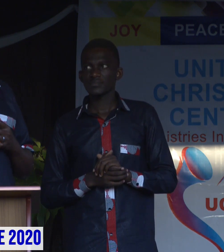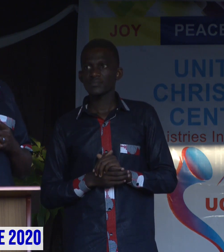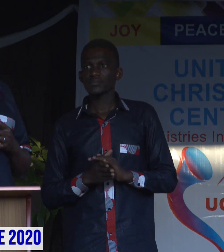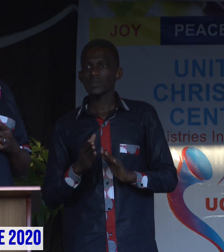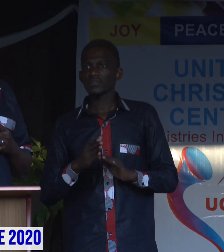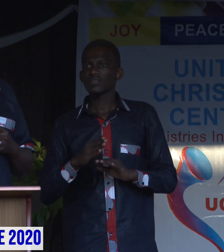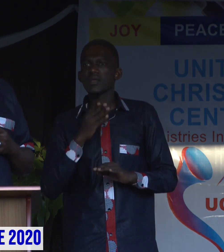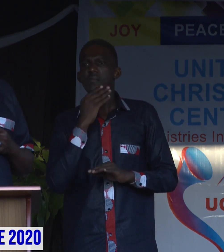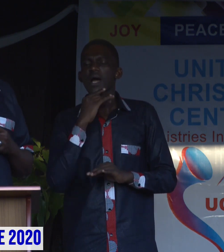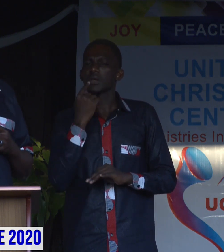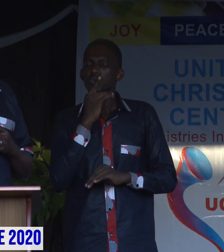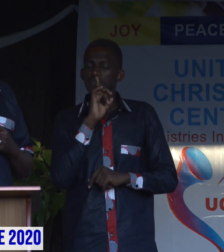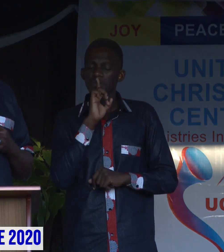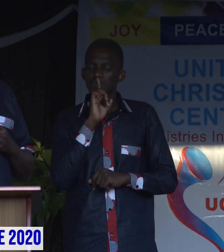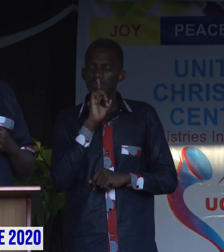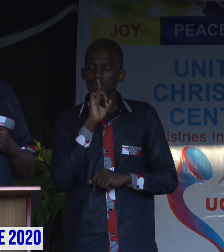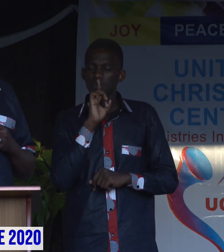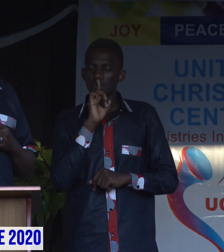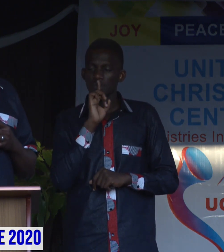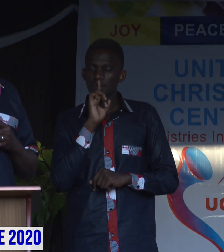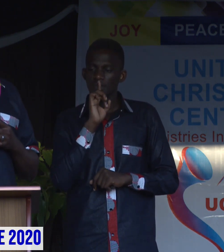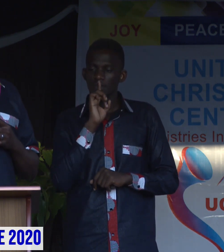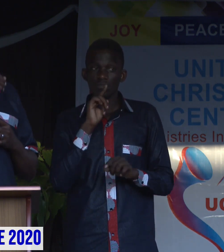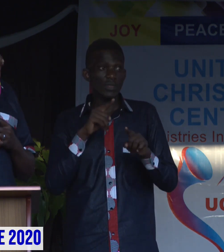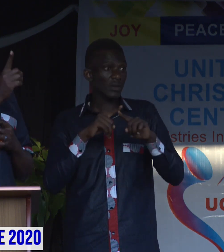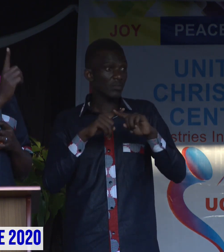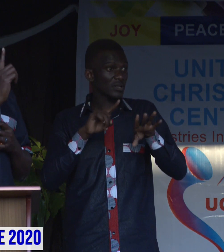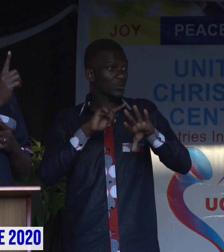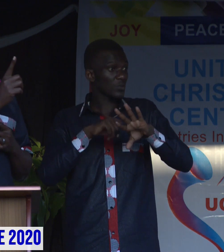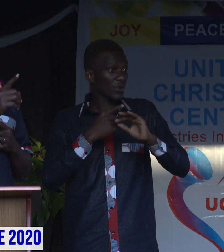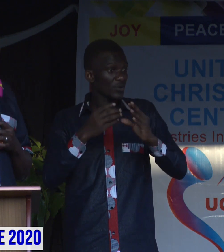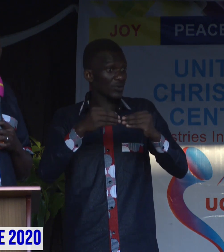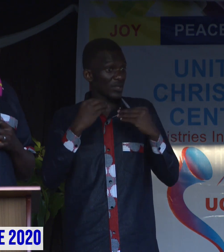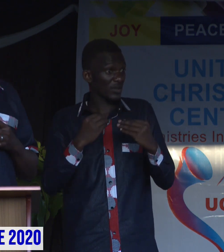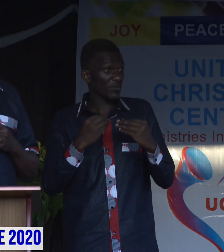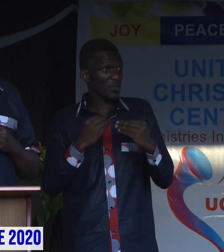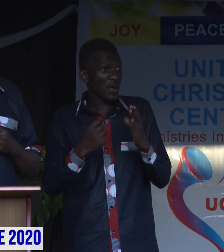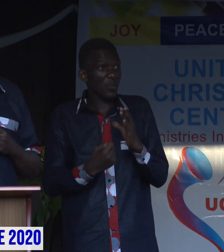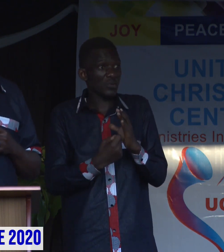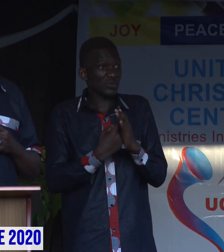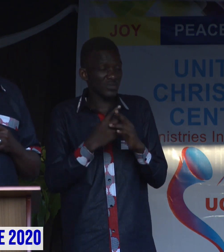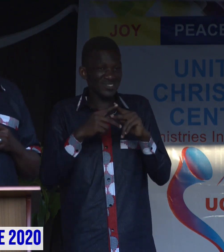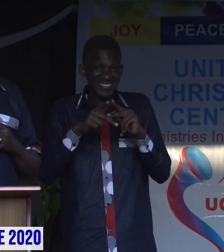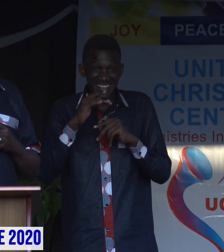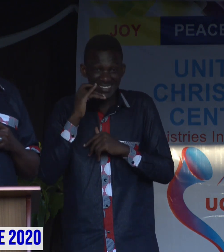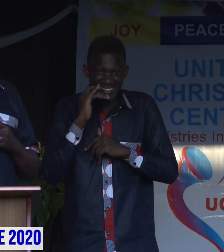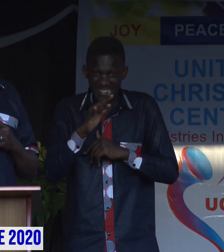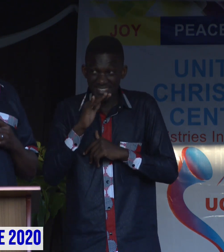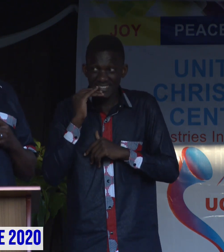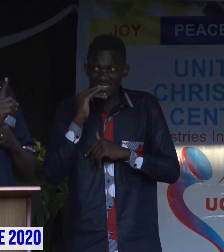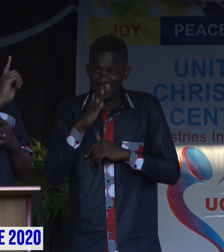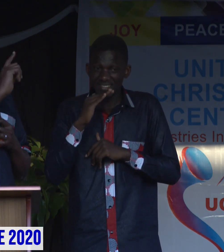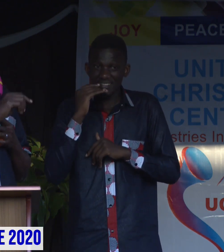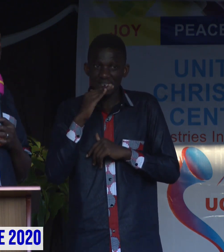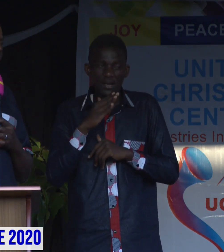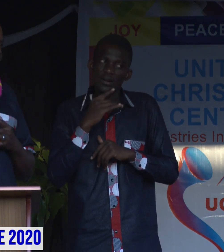musajja musirise nnyo. I'm a quiet man, very quiet. Naye bw'ompa omukisa otandika okwogera. But when you give me an opportunity to speak,